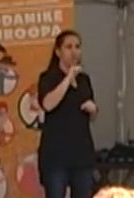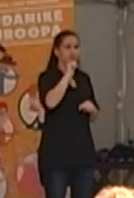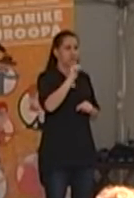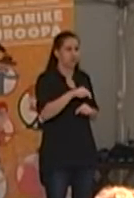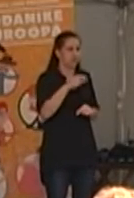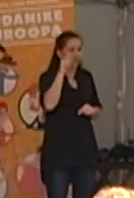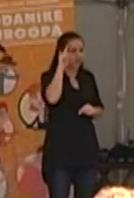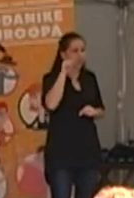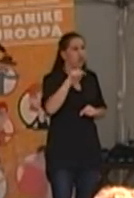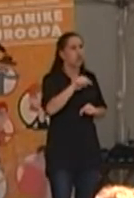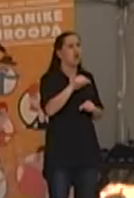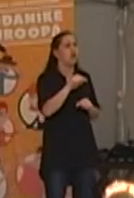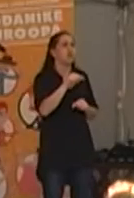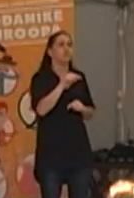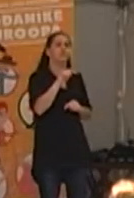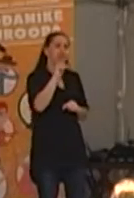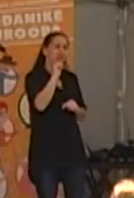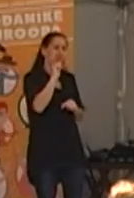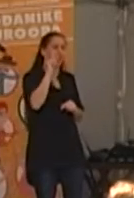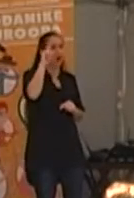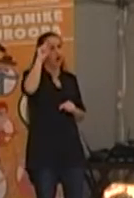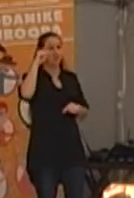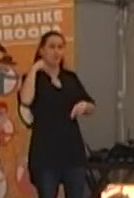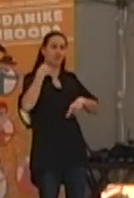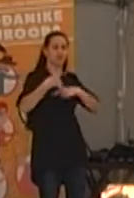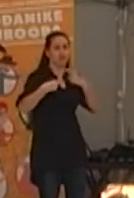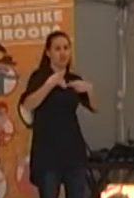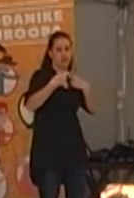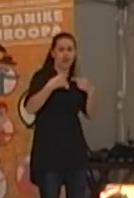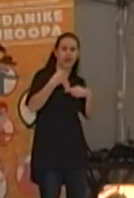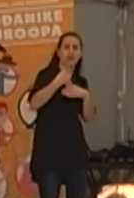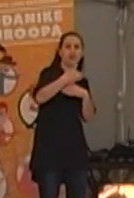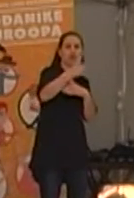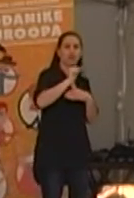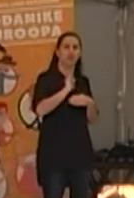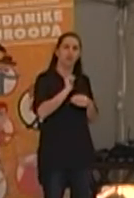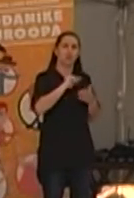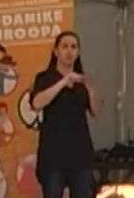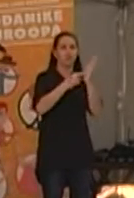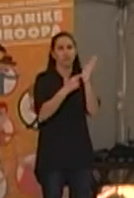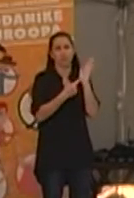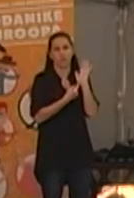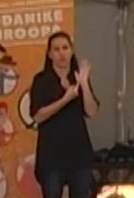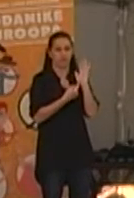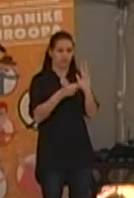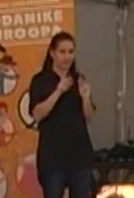this to go on because so and so and so. Be critical to that, I think.